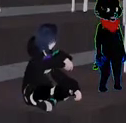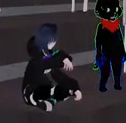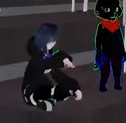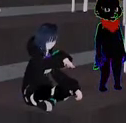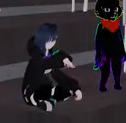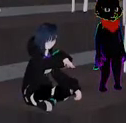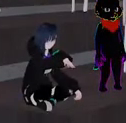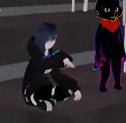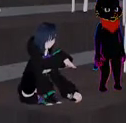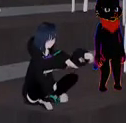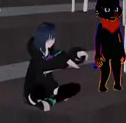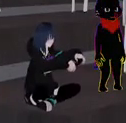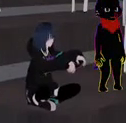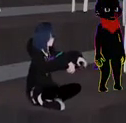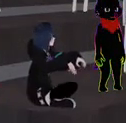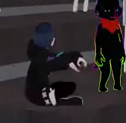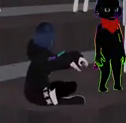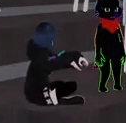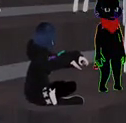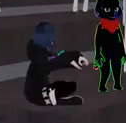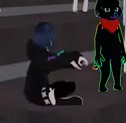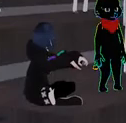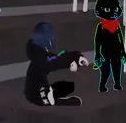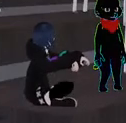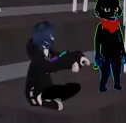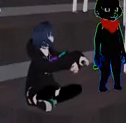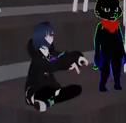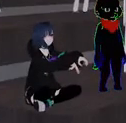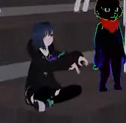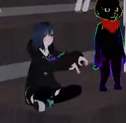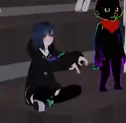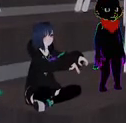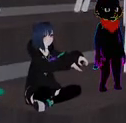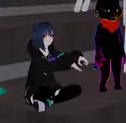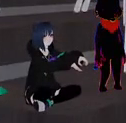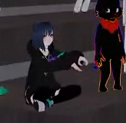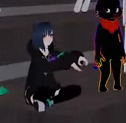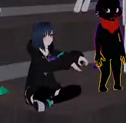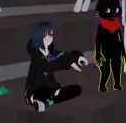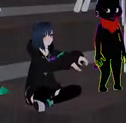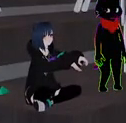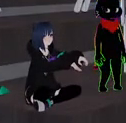Okay. Thank you for telling me that. Did you have a question about it, or did you just want to share?